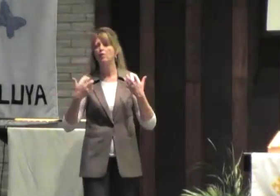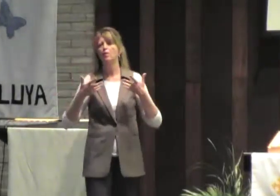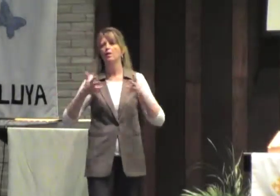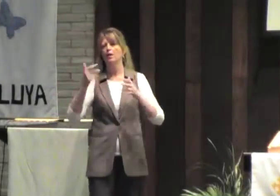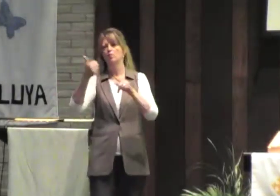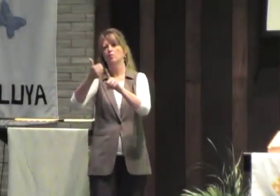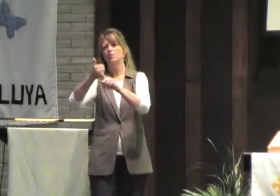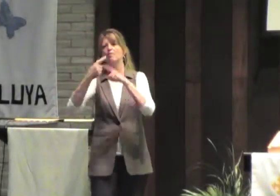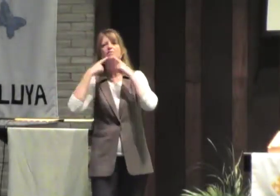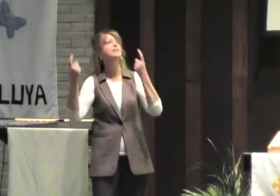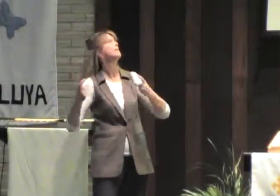So do not be angry.